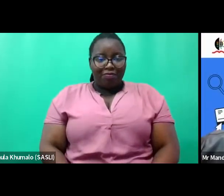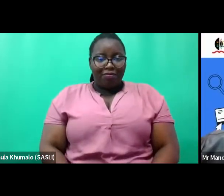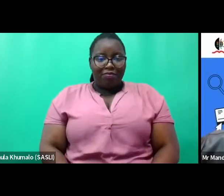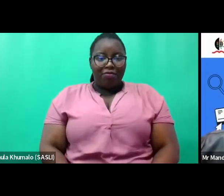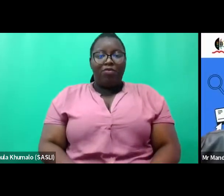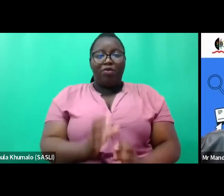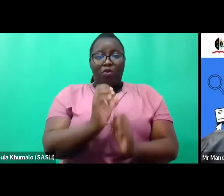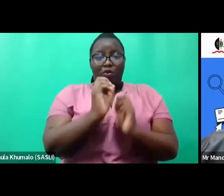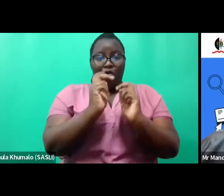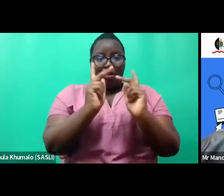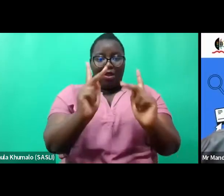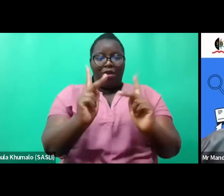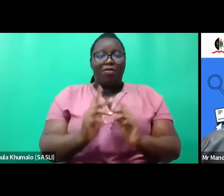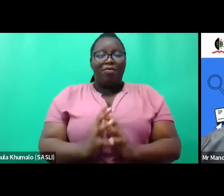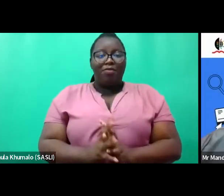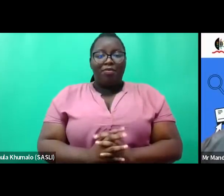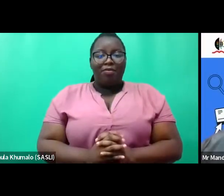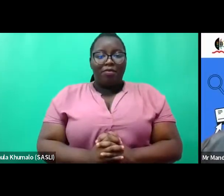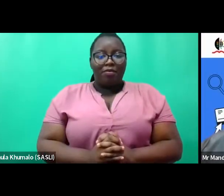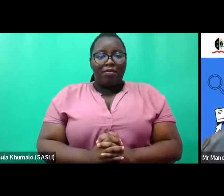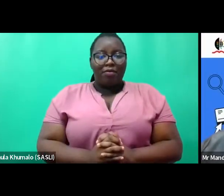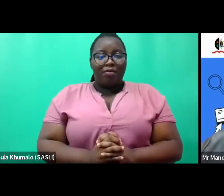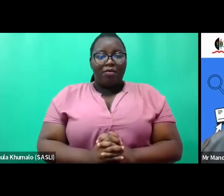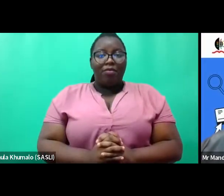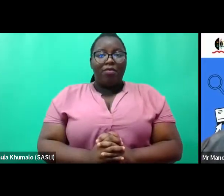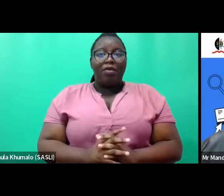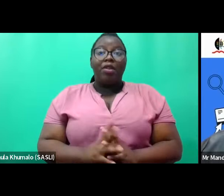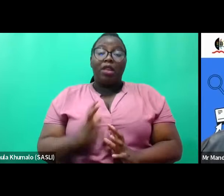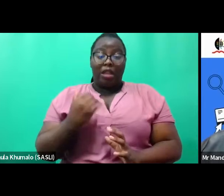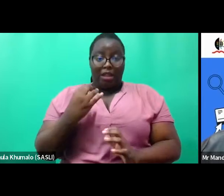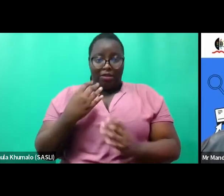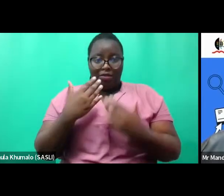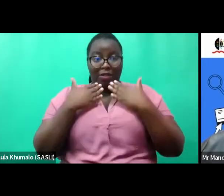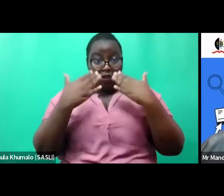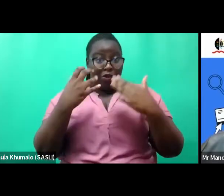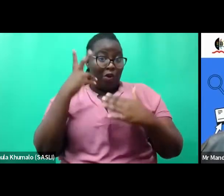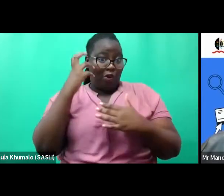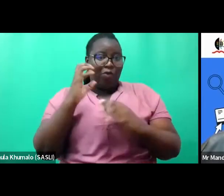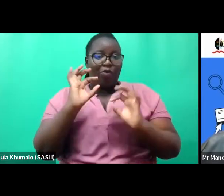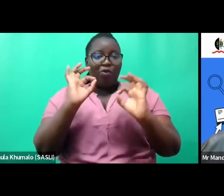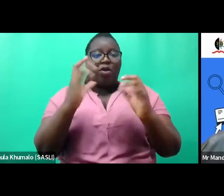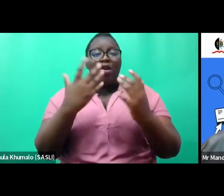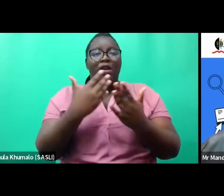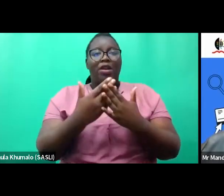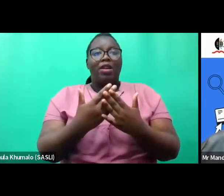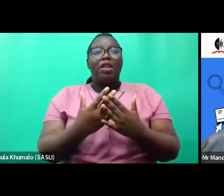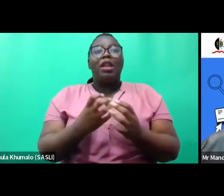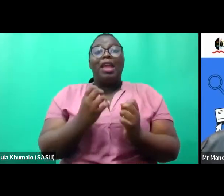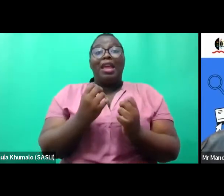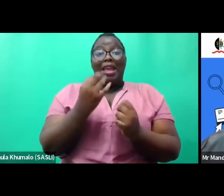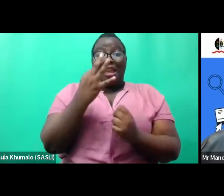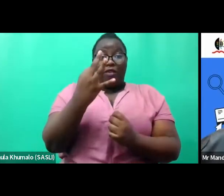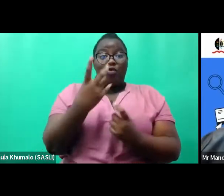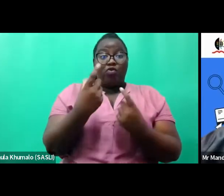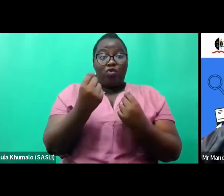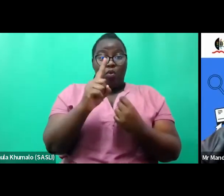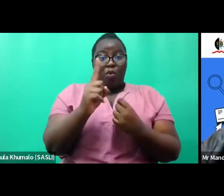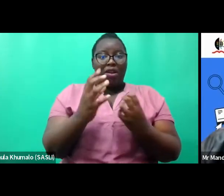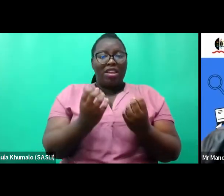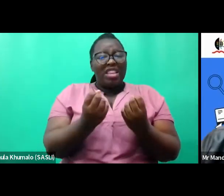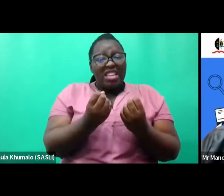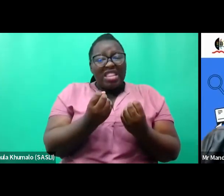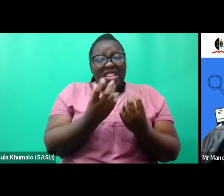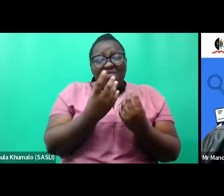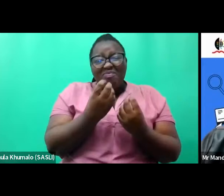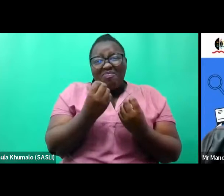Okay. I am audible. Thank you. If you give me just a